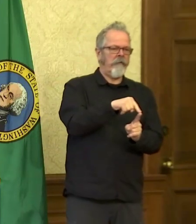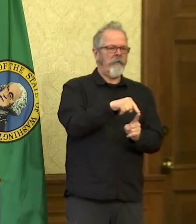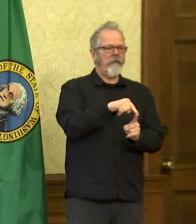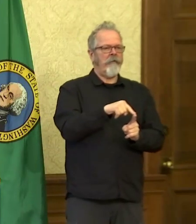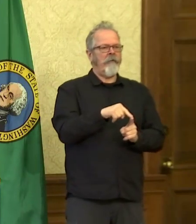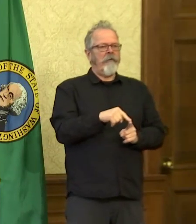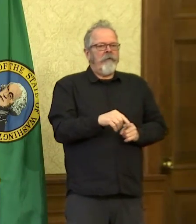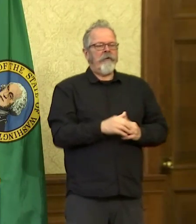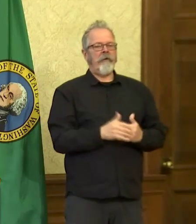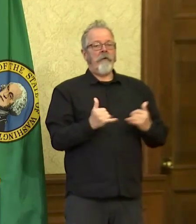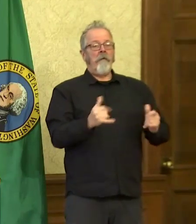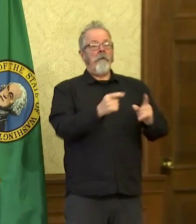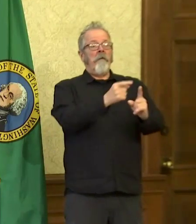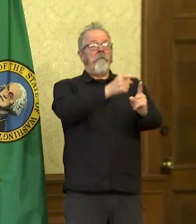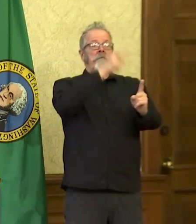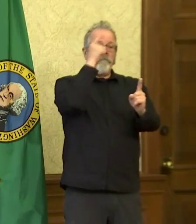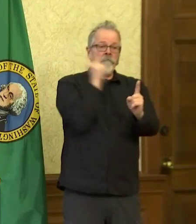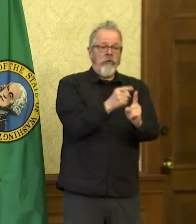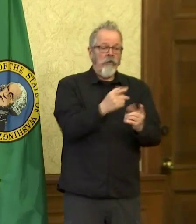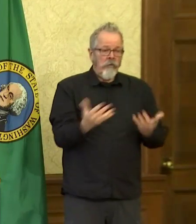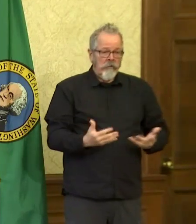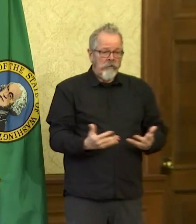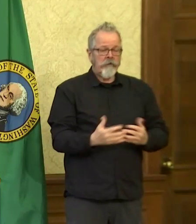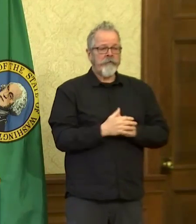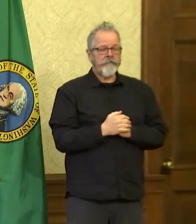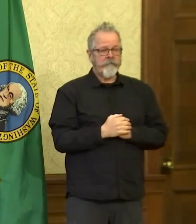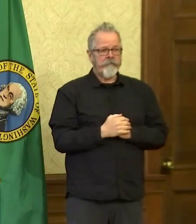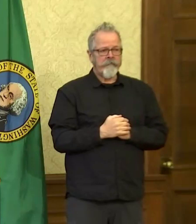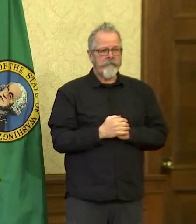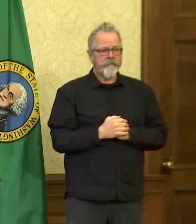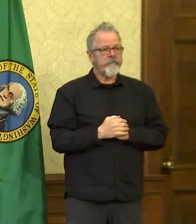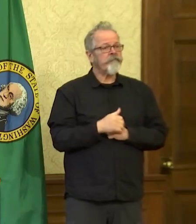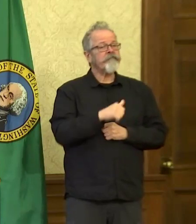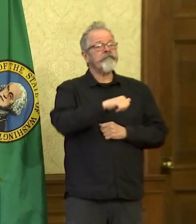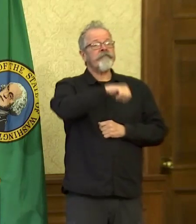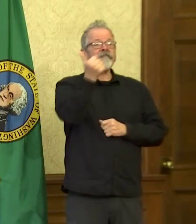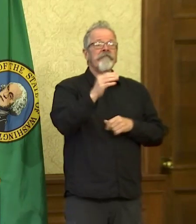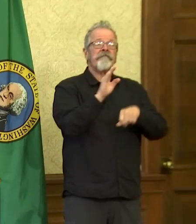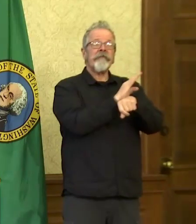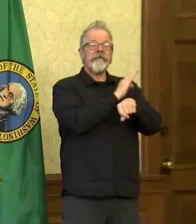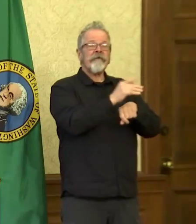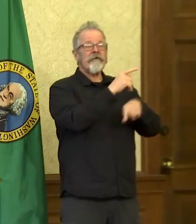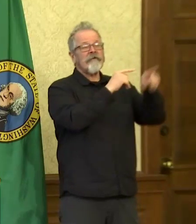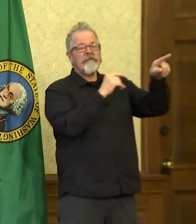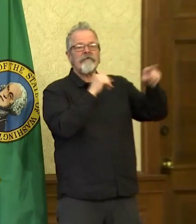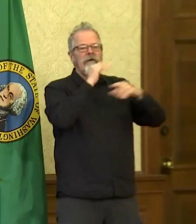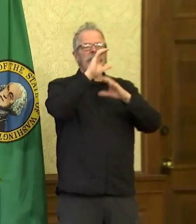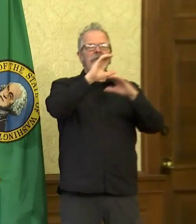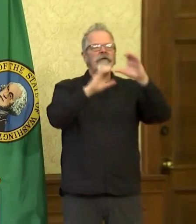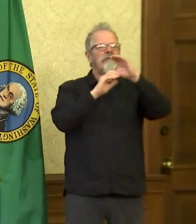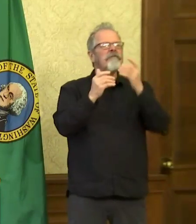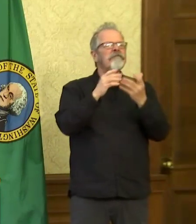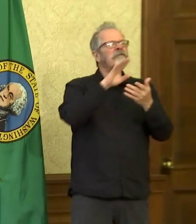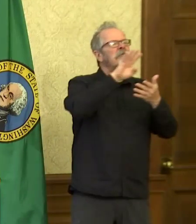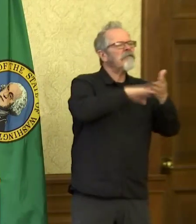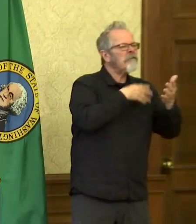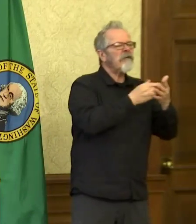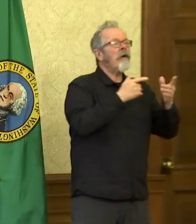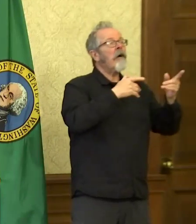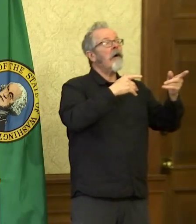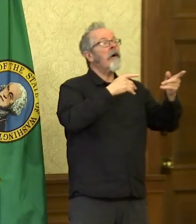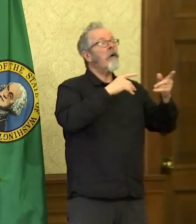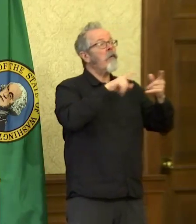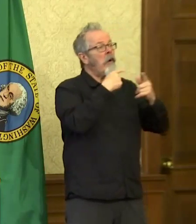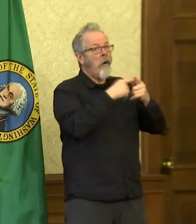cannot state unequivocally when other businesses could reopen because we can't make decisions based